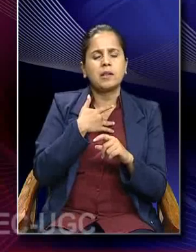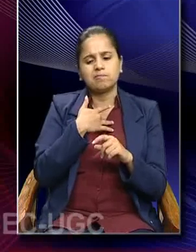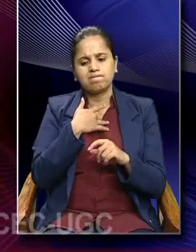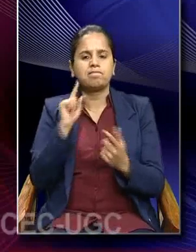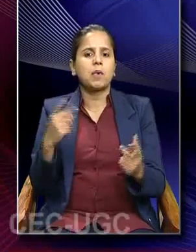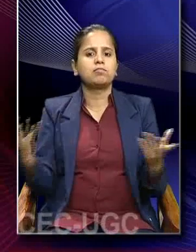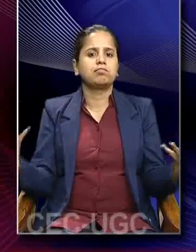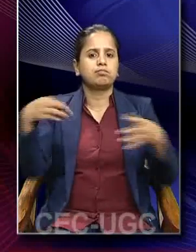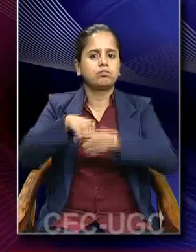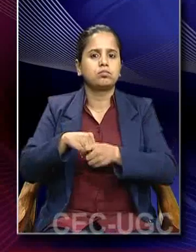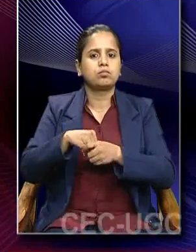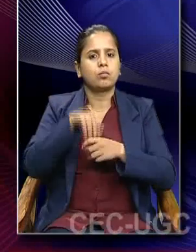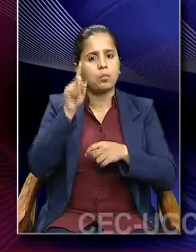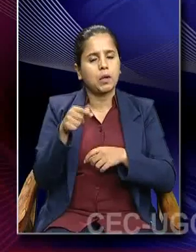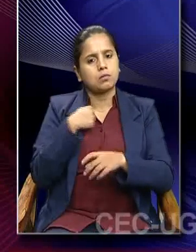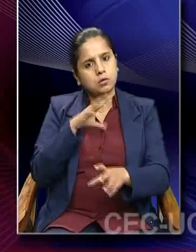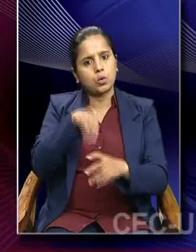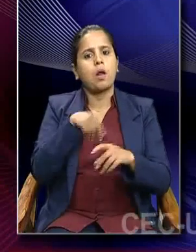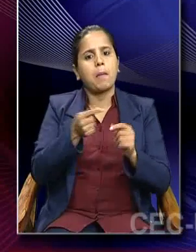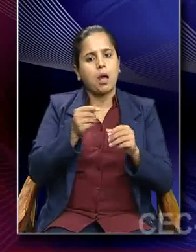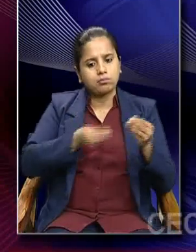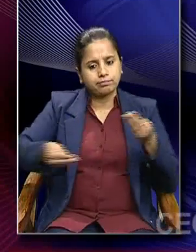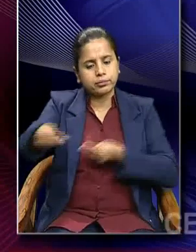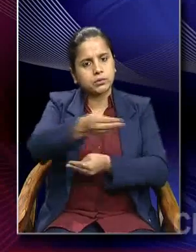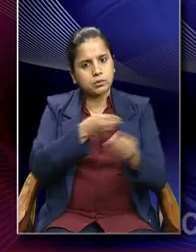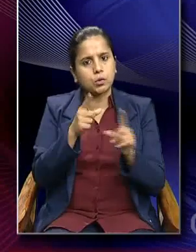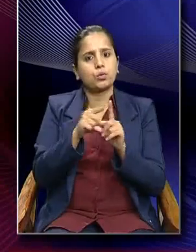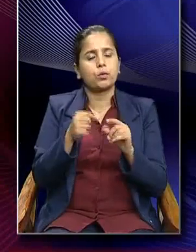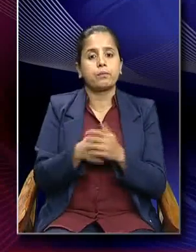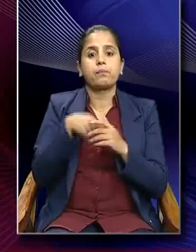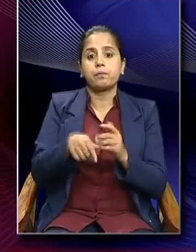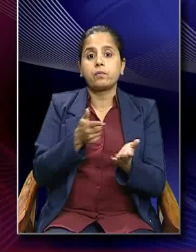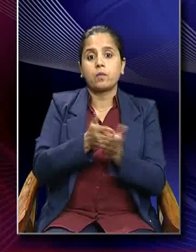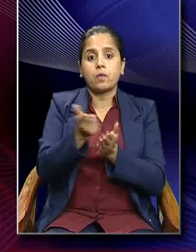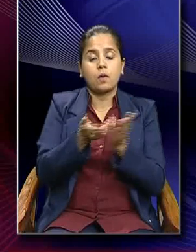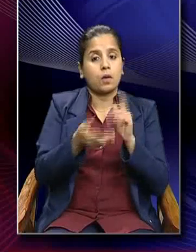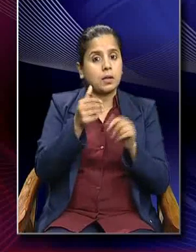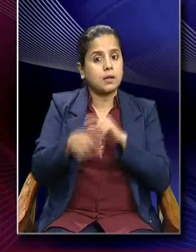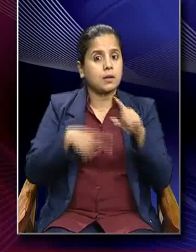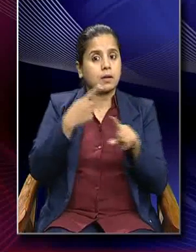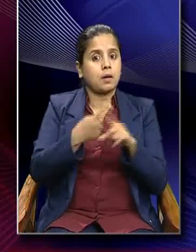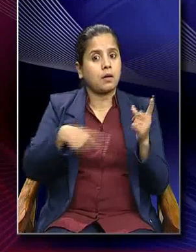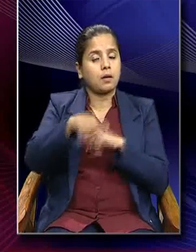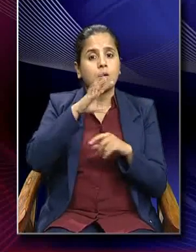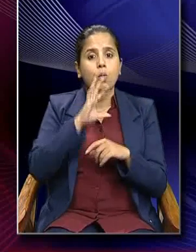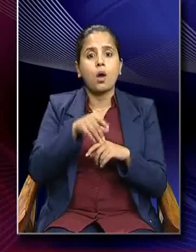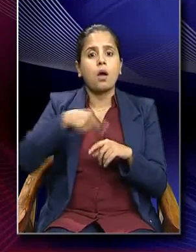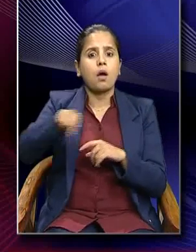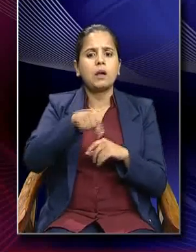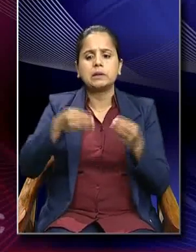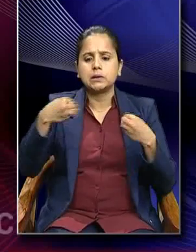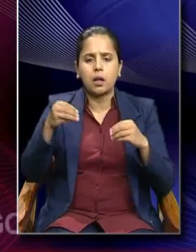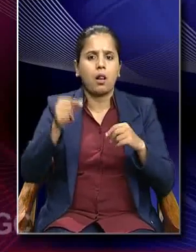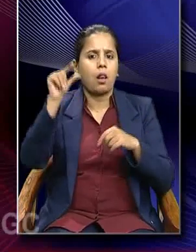to participate in this distribution process. Agriculture tariffs which are based on the low load declaration,